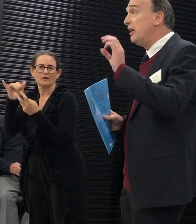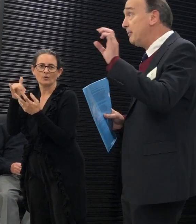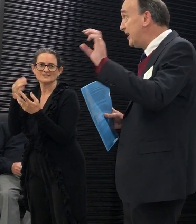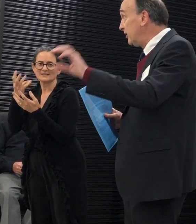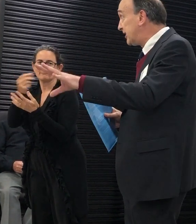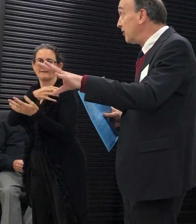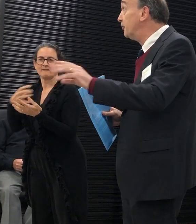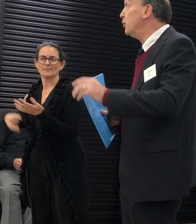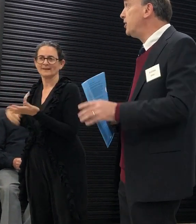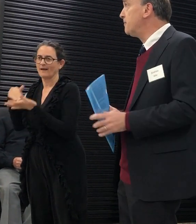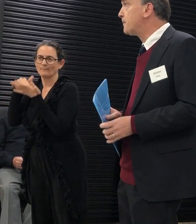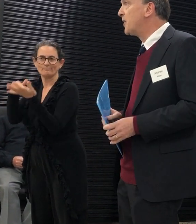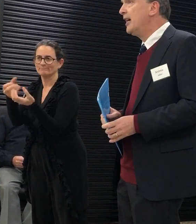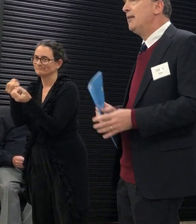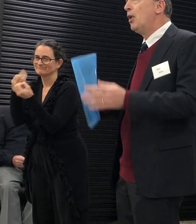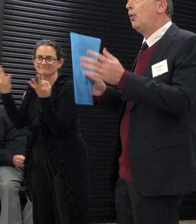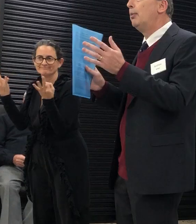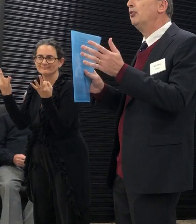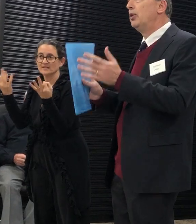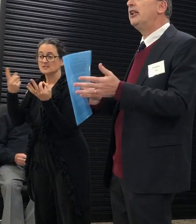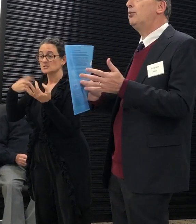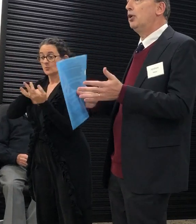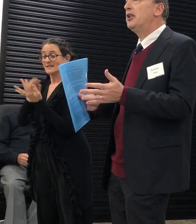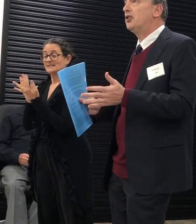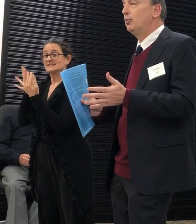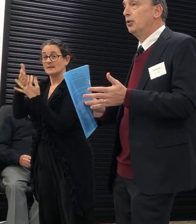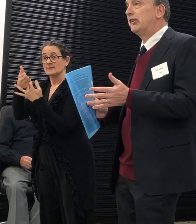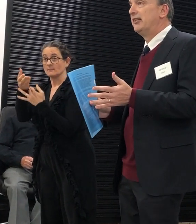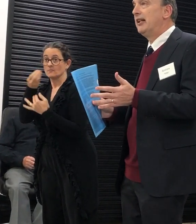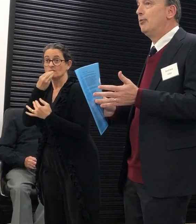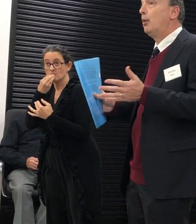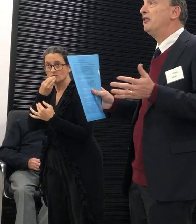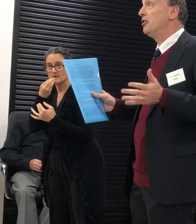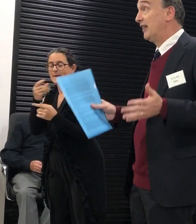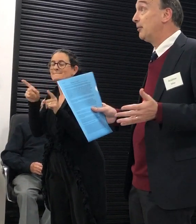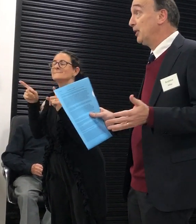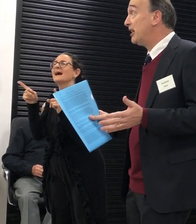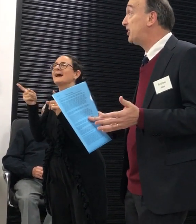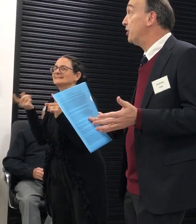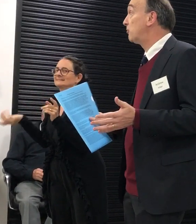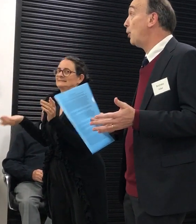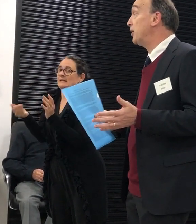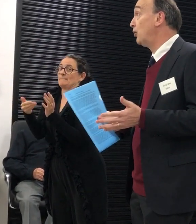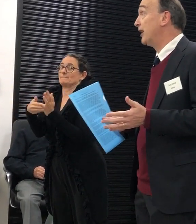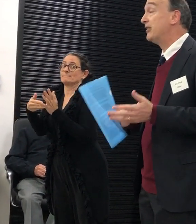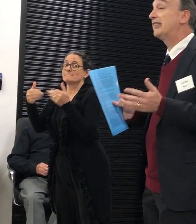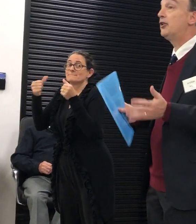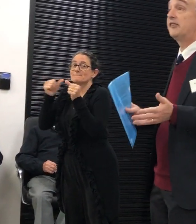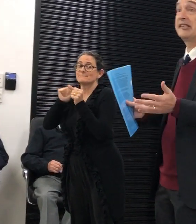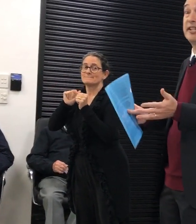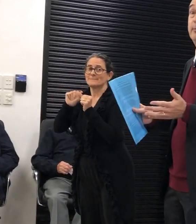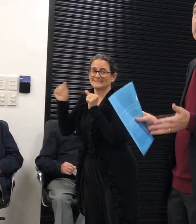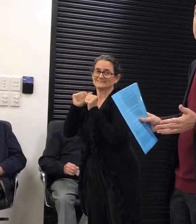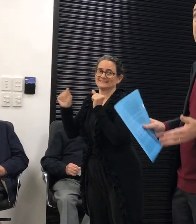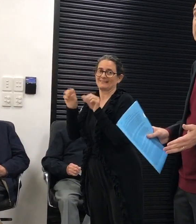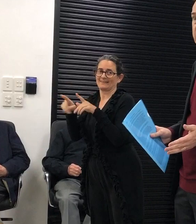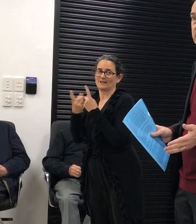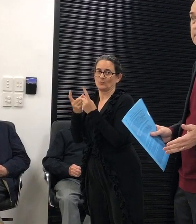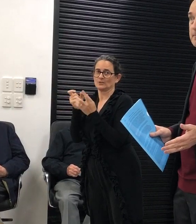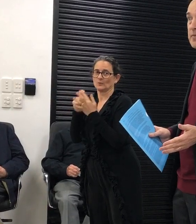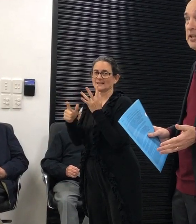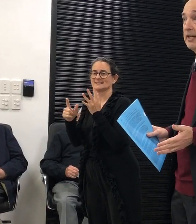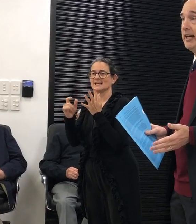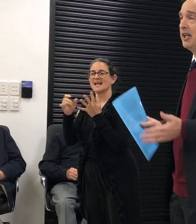So we immediately sent food, but what we're really working towards, and what we've developed last year, is what we call our Self-Sustainability